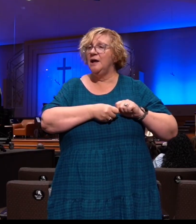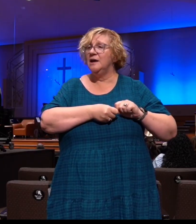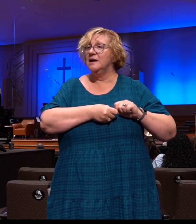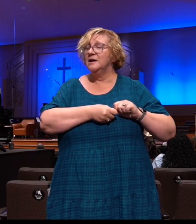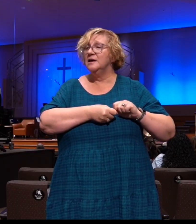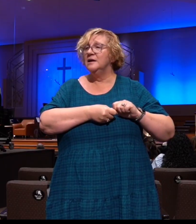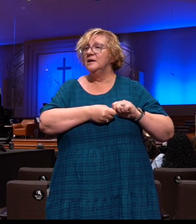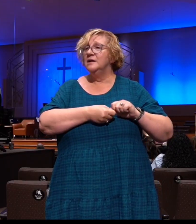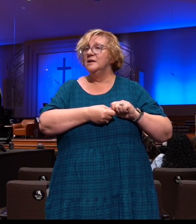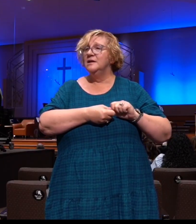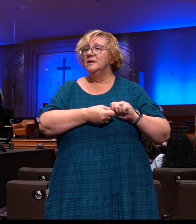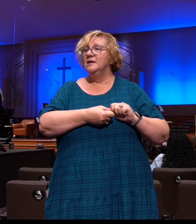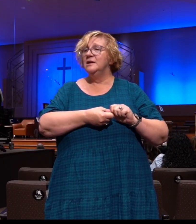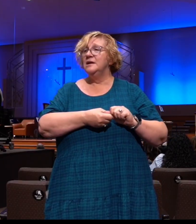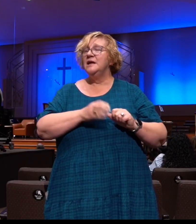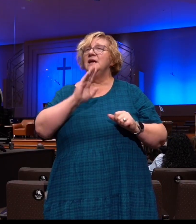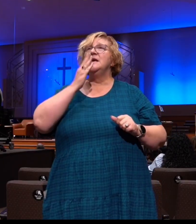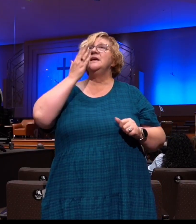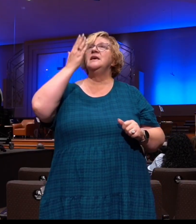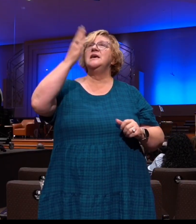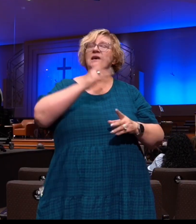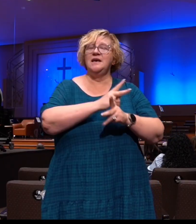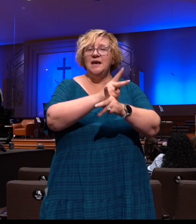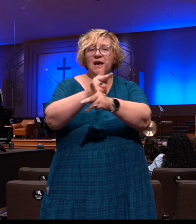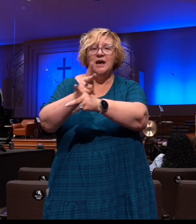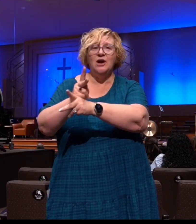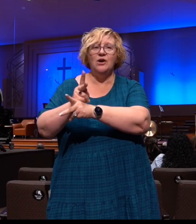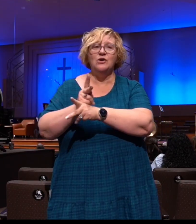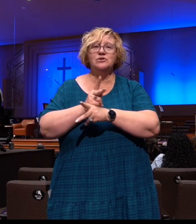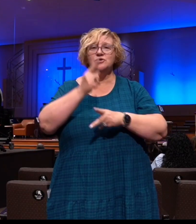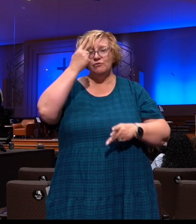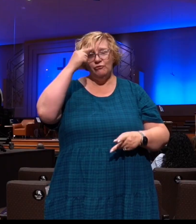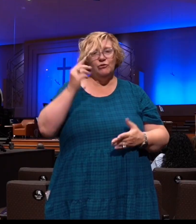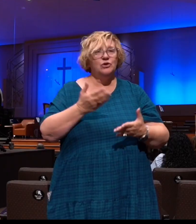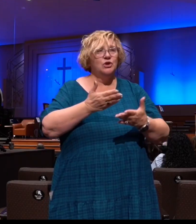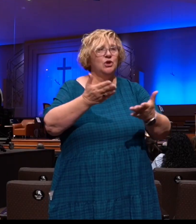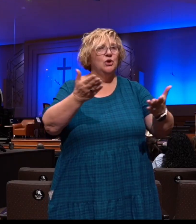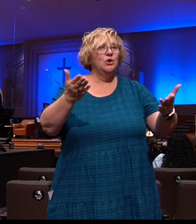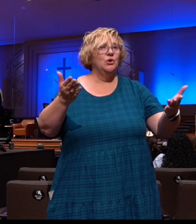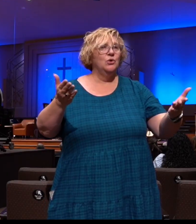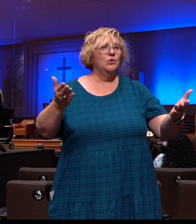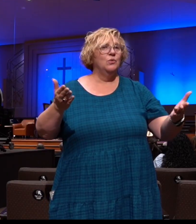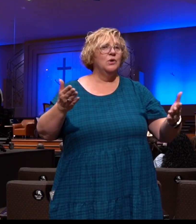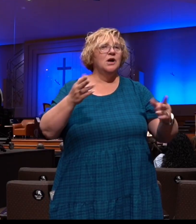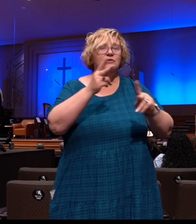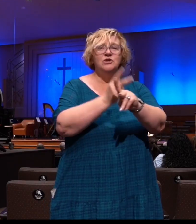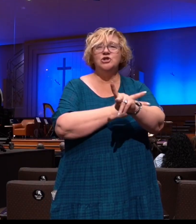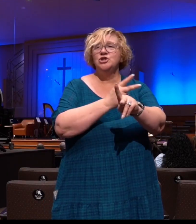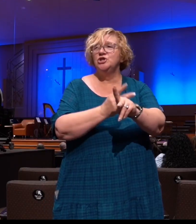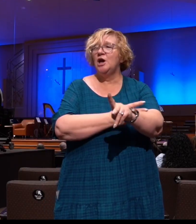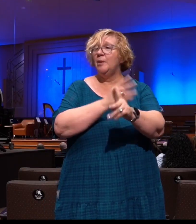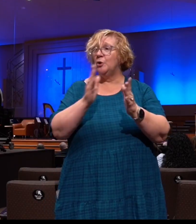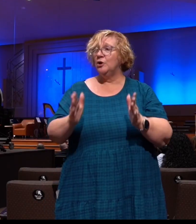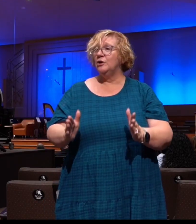heartache. You're in his care. The shepherd knows your